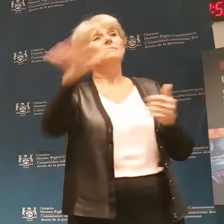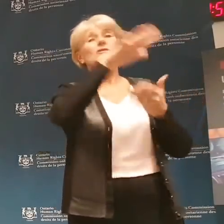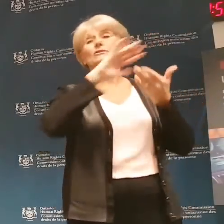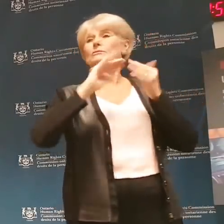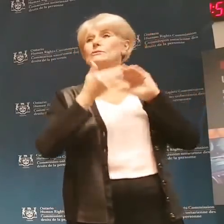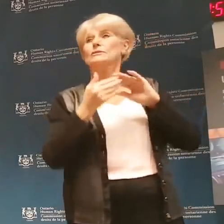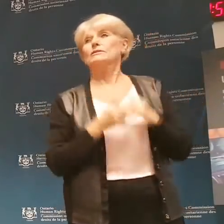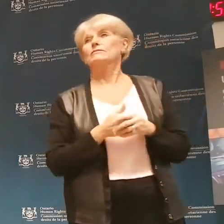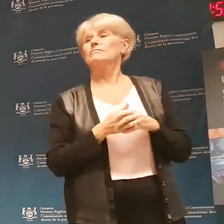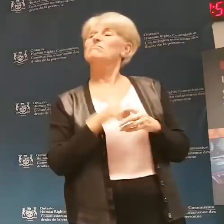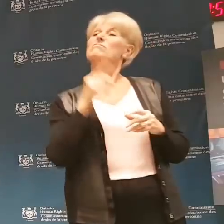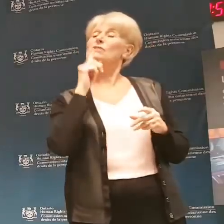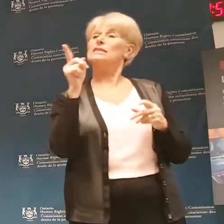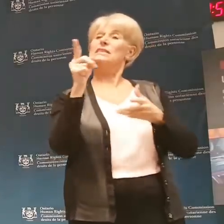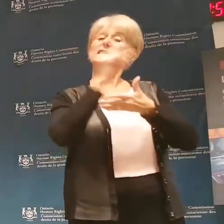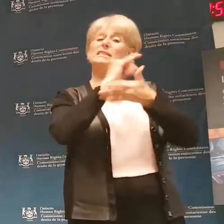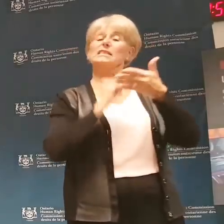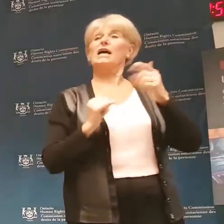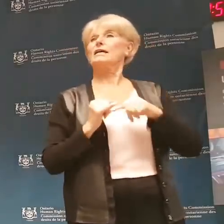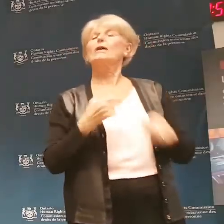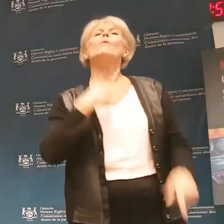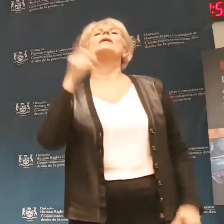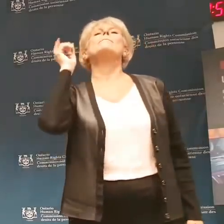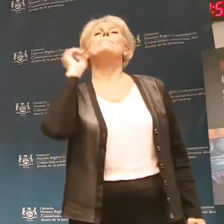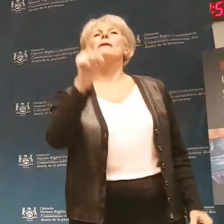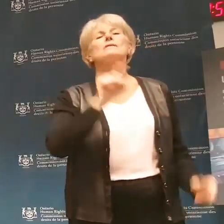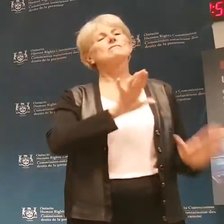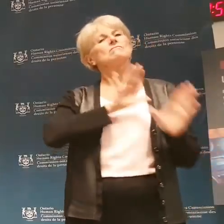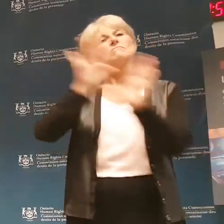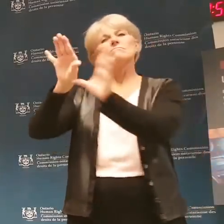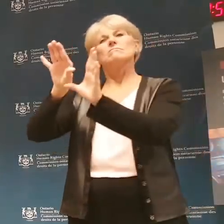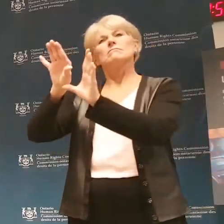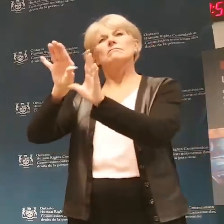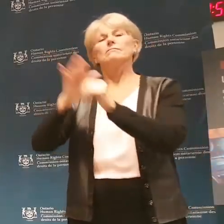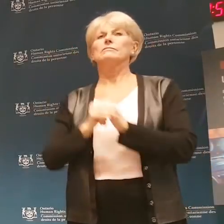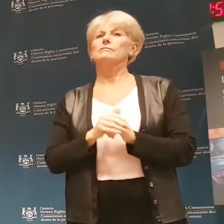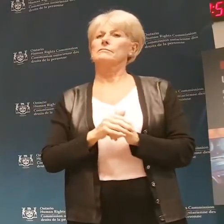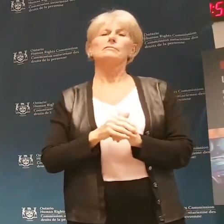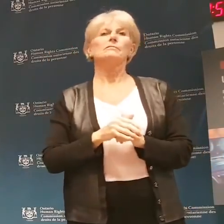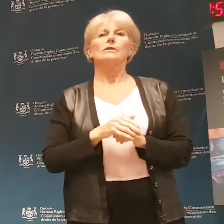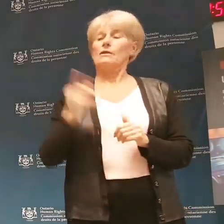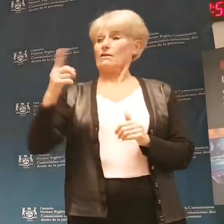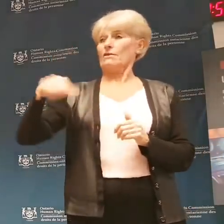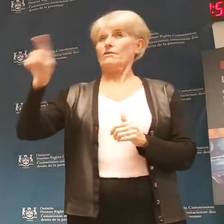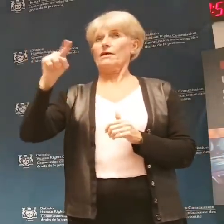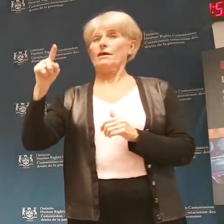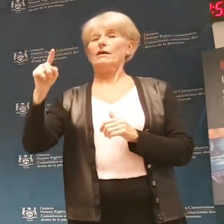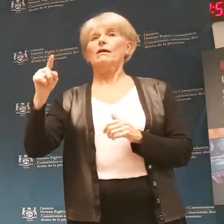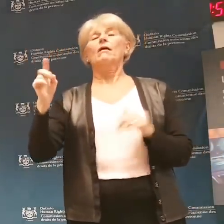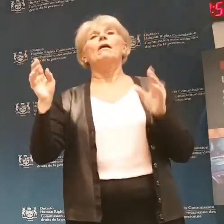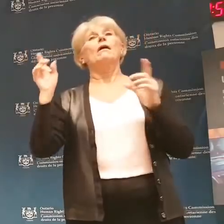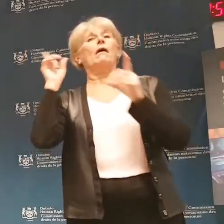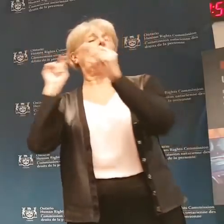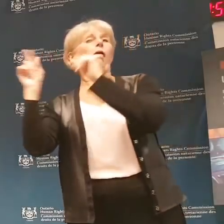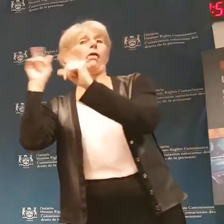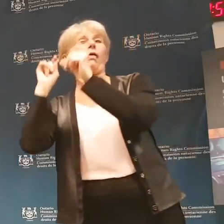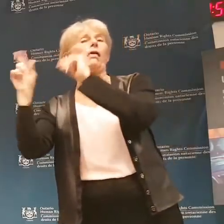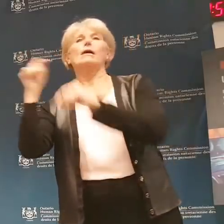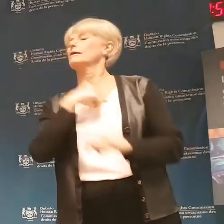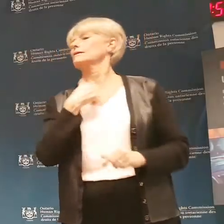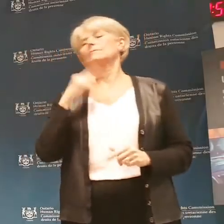community is designed, and we must push back hard on those who are complicit in the status